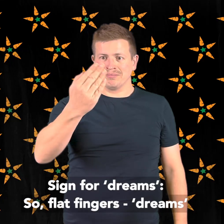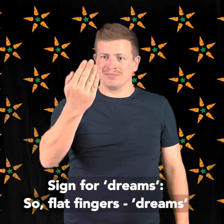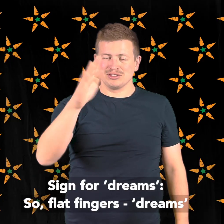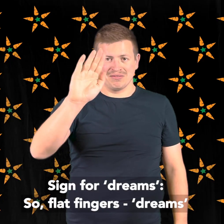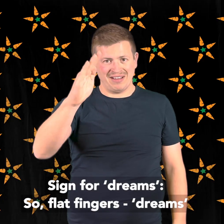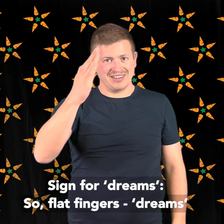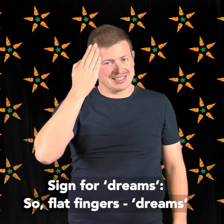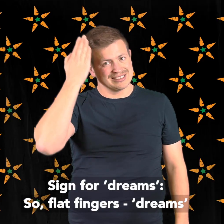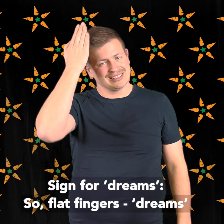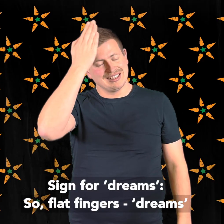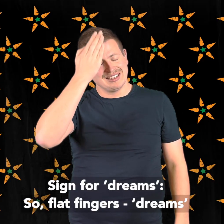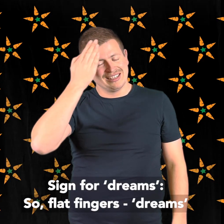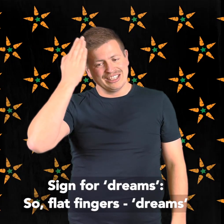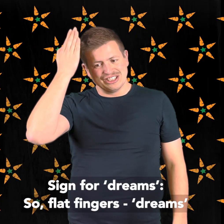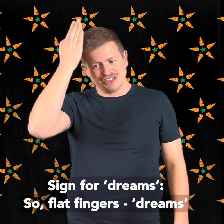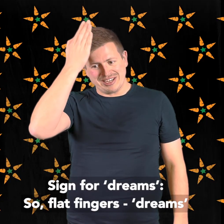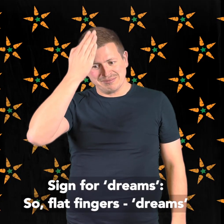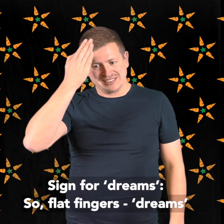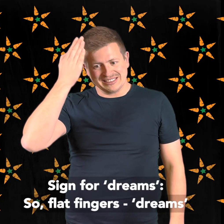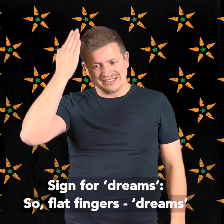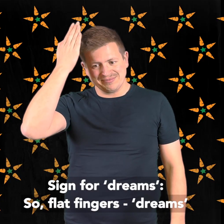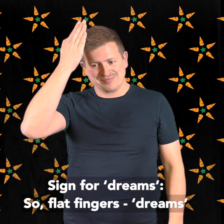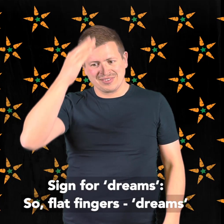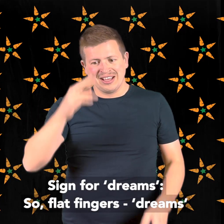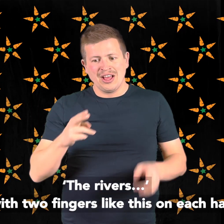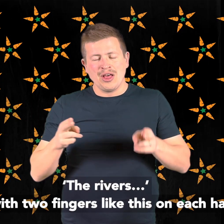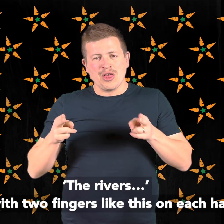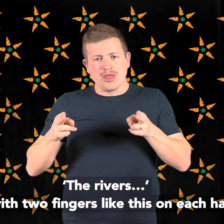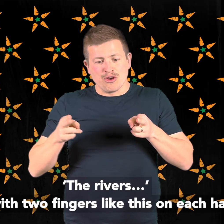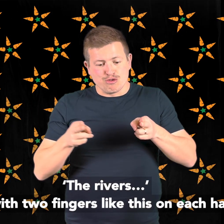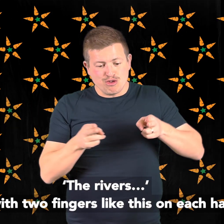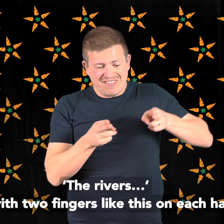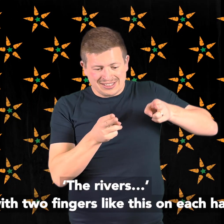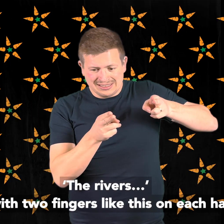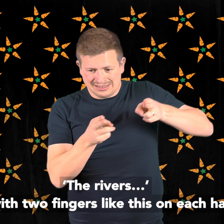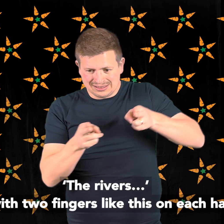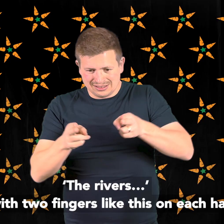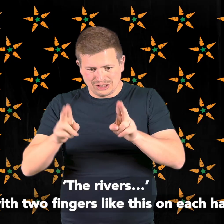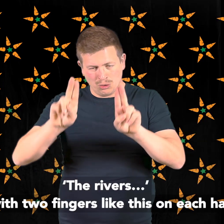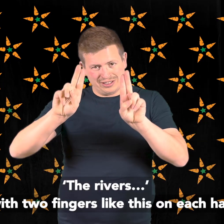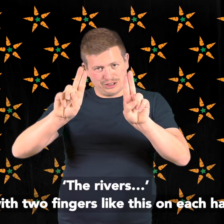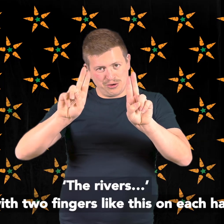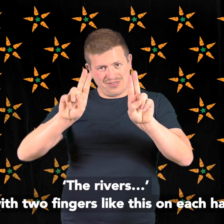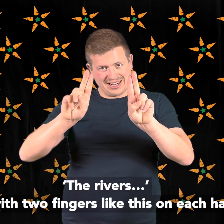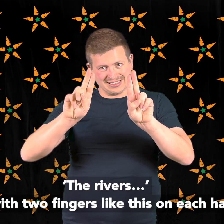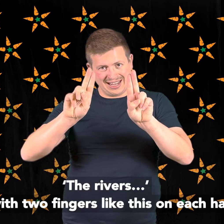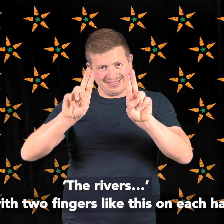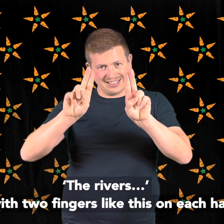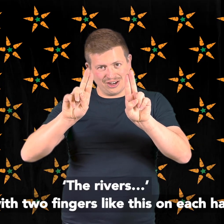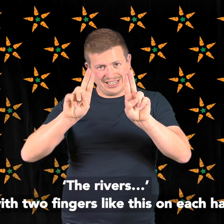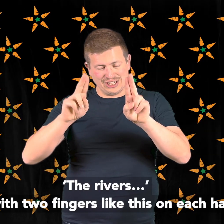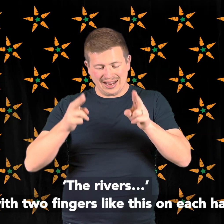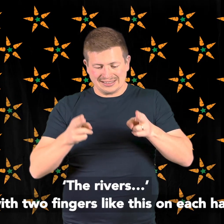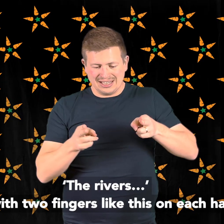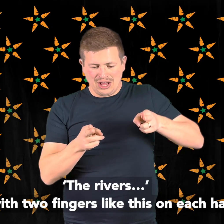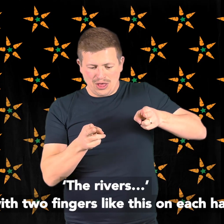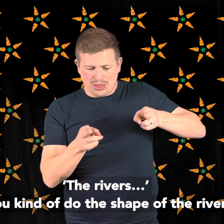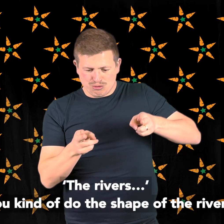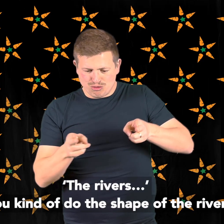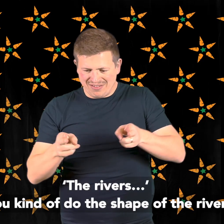So flat fingers, dreams. The rivers, so with two fingers like this on each hand, the rivers,